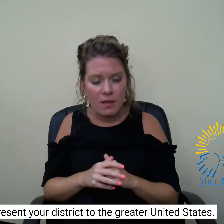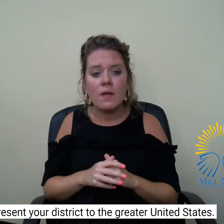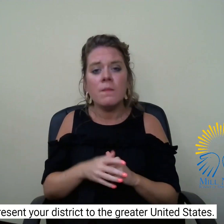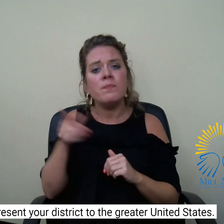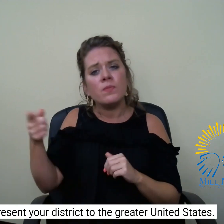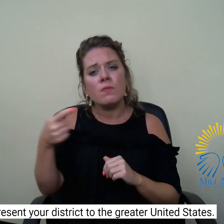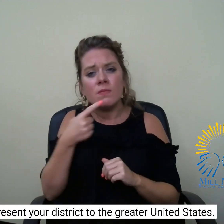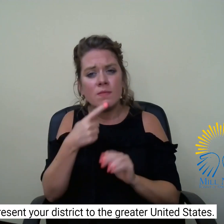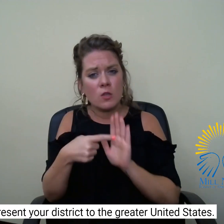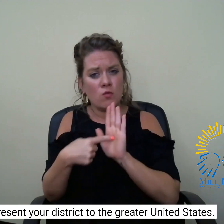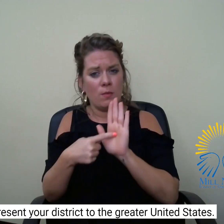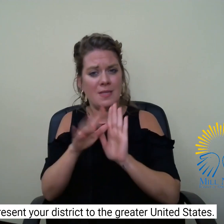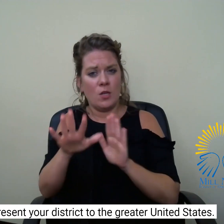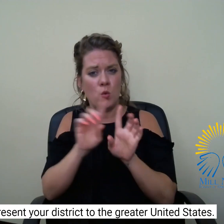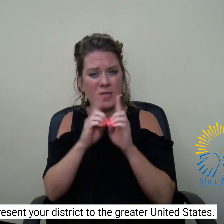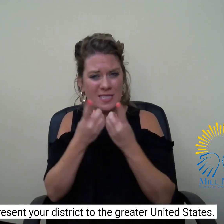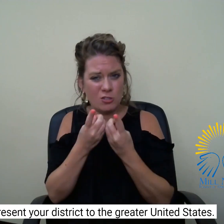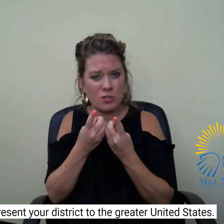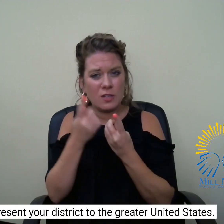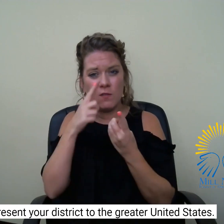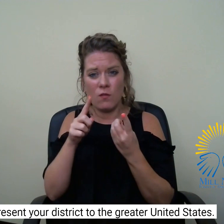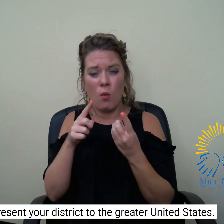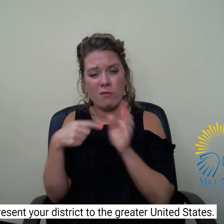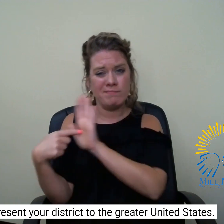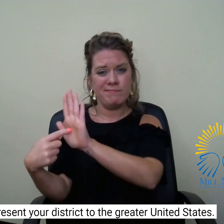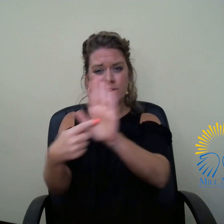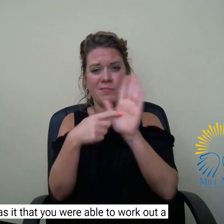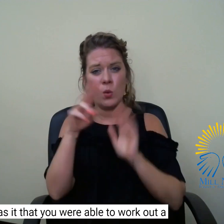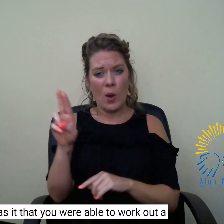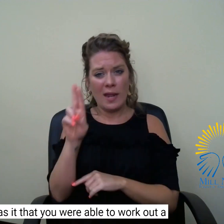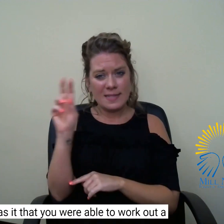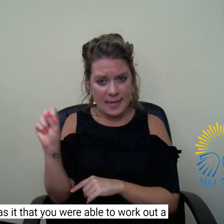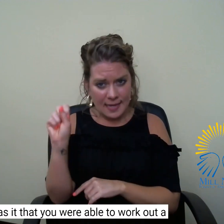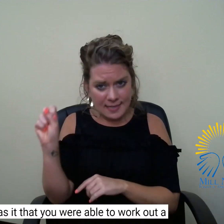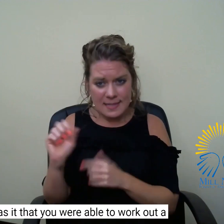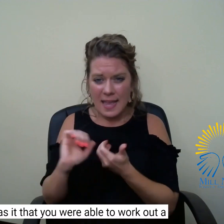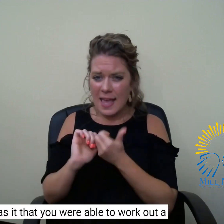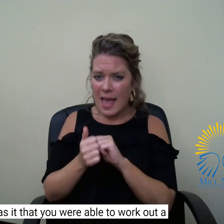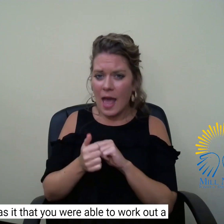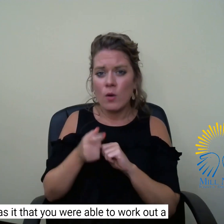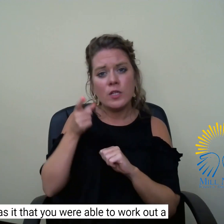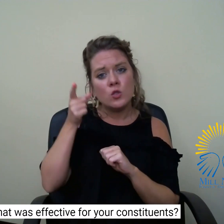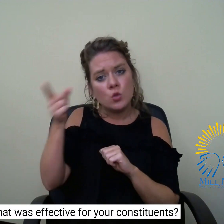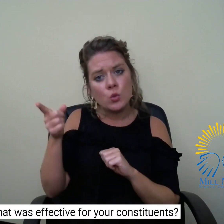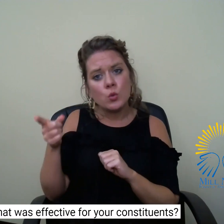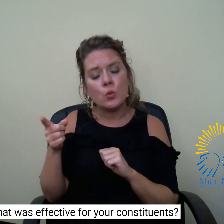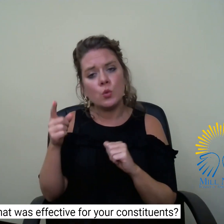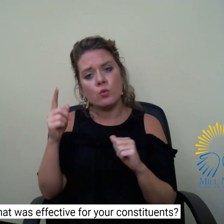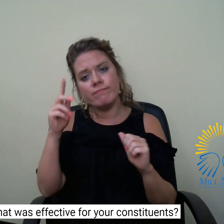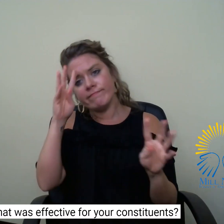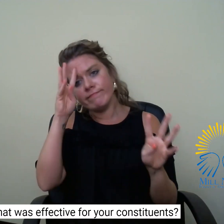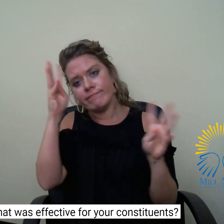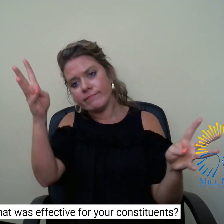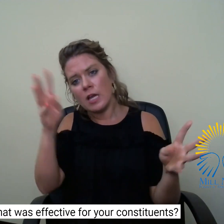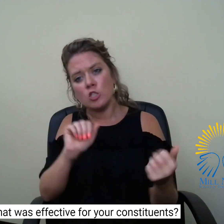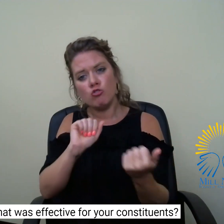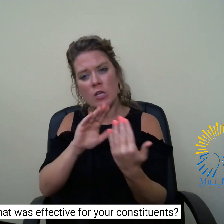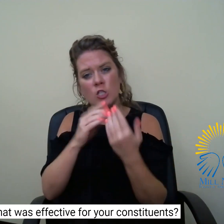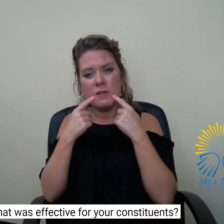represent your district to the greater United States. How was it that you were able to work out a strategy that was effective for your